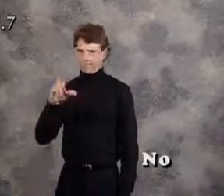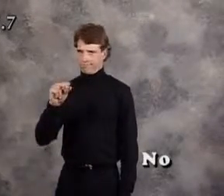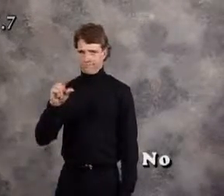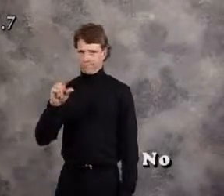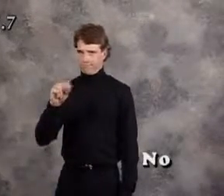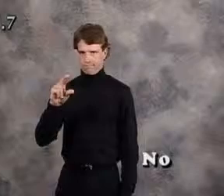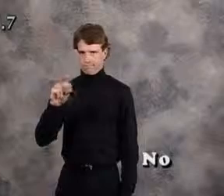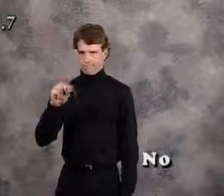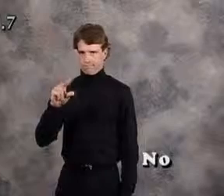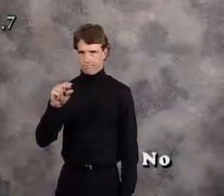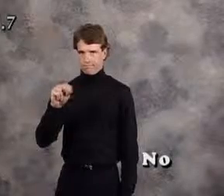No.